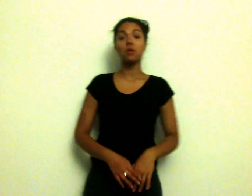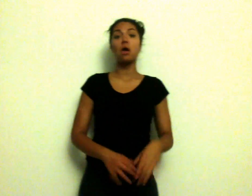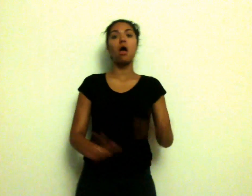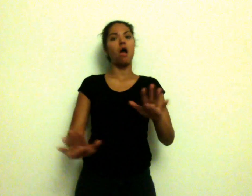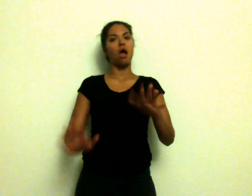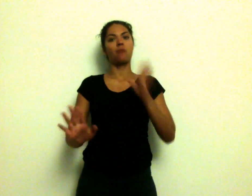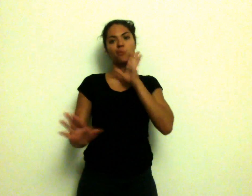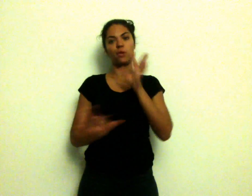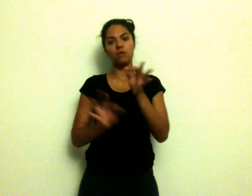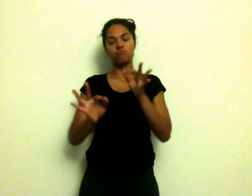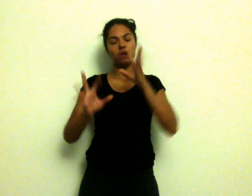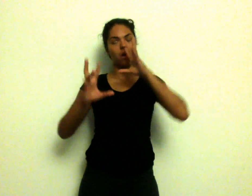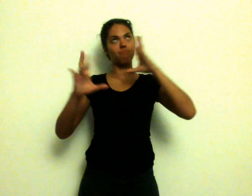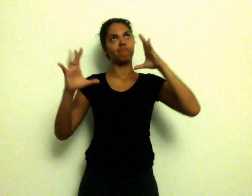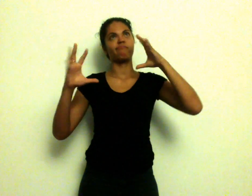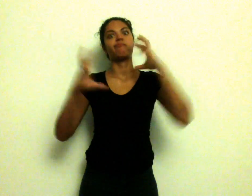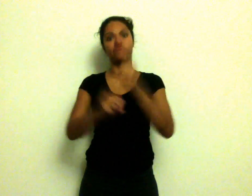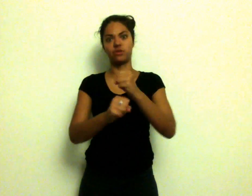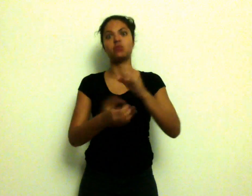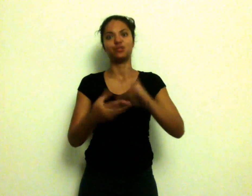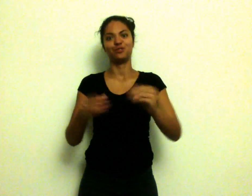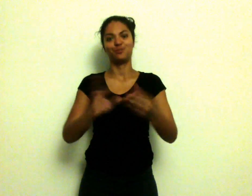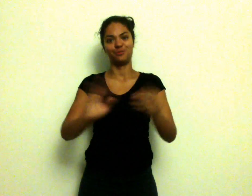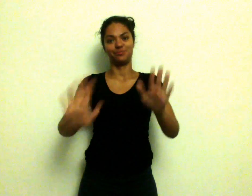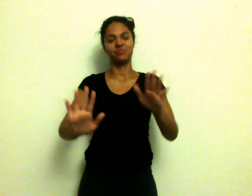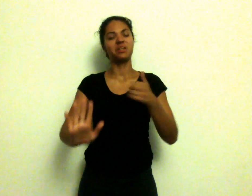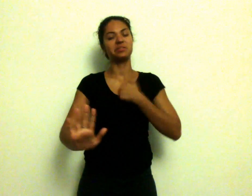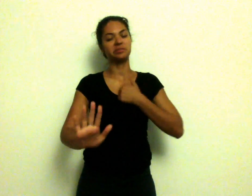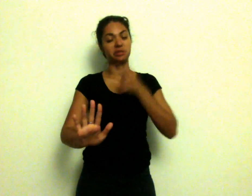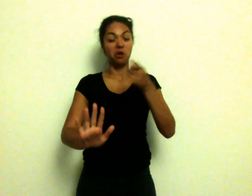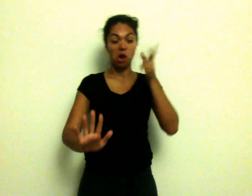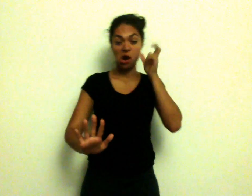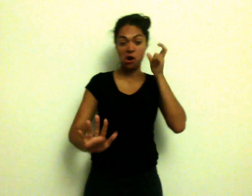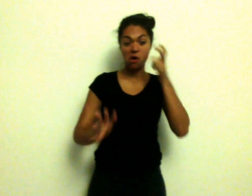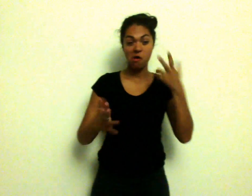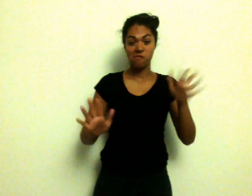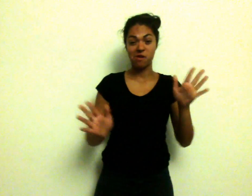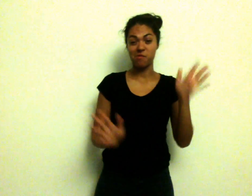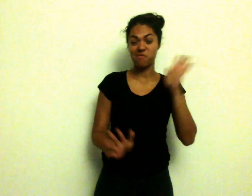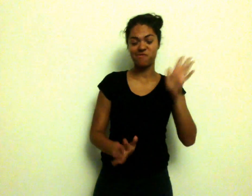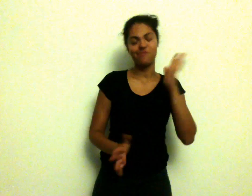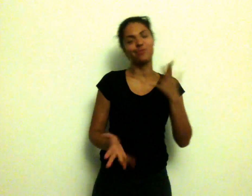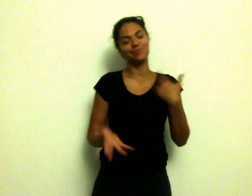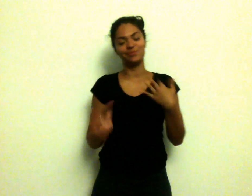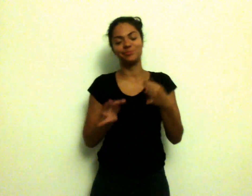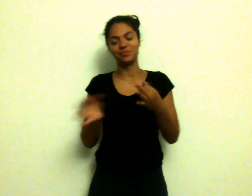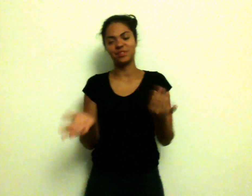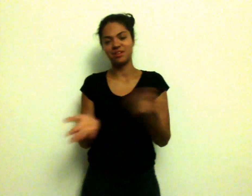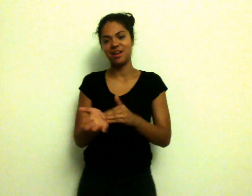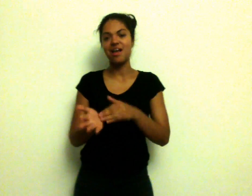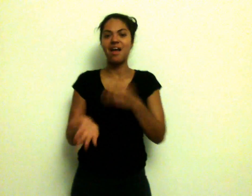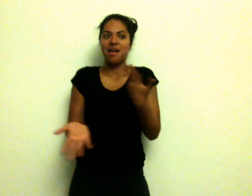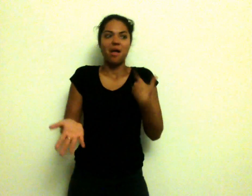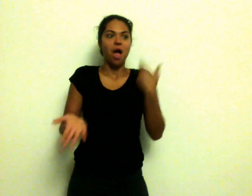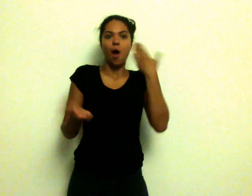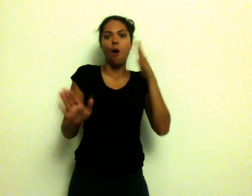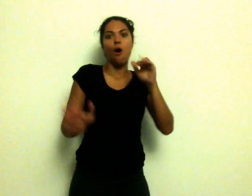know how to better tell it after all these years, and so this is the best way. I happened to be speaking in California